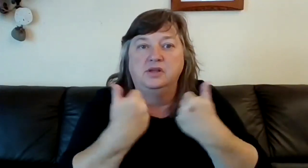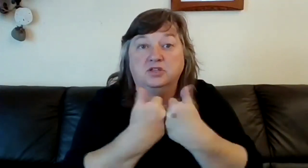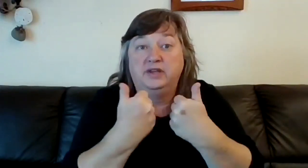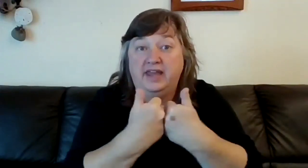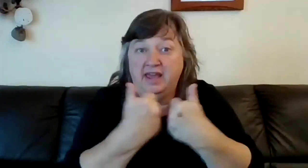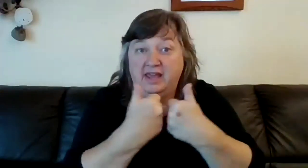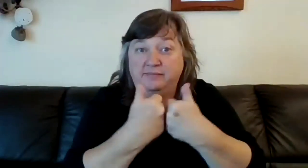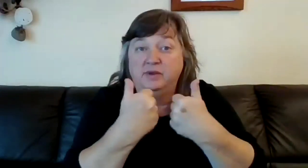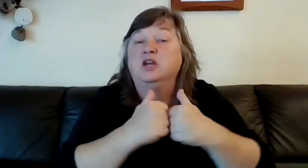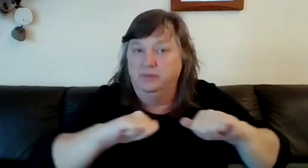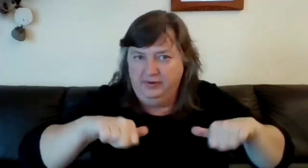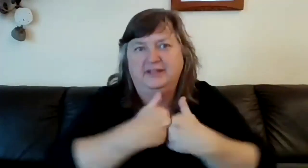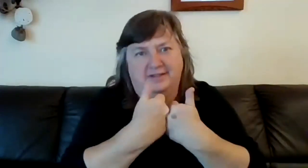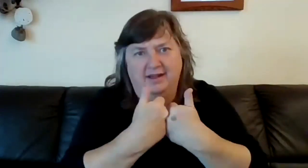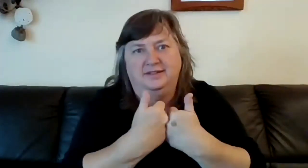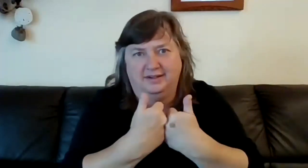So a game could be really challenging.